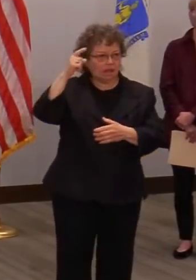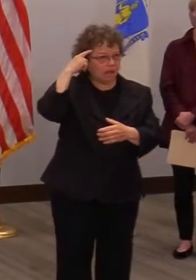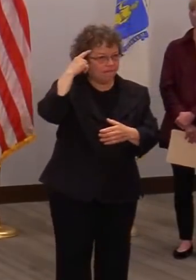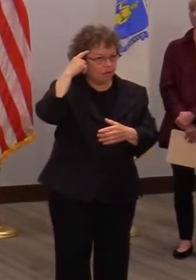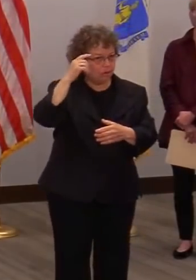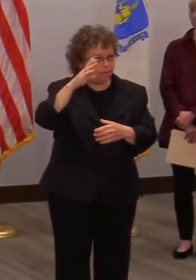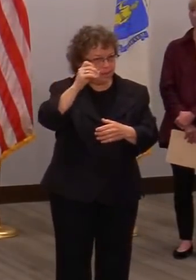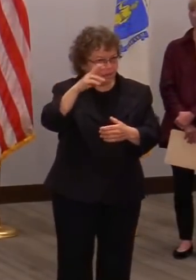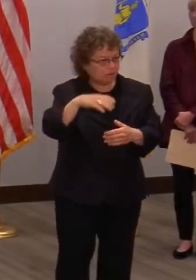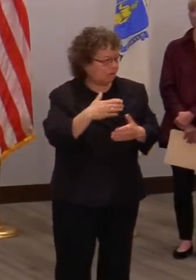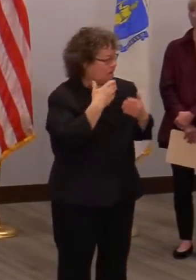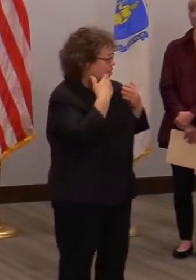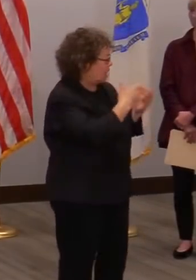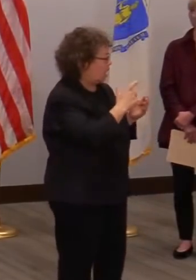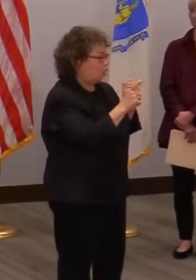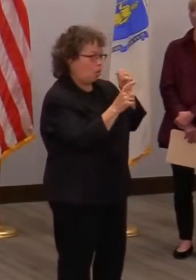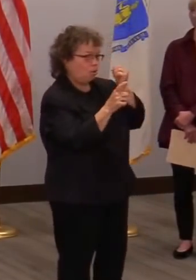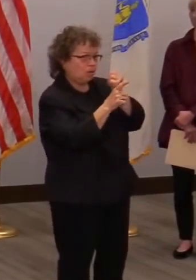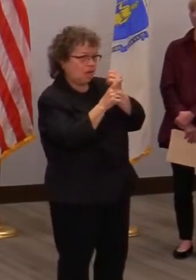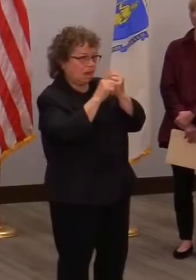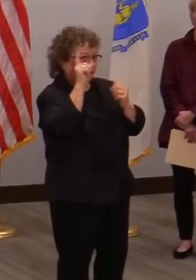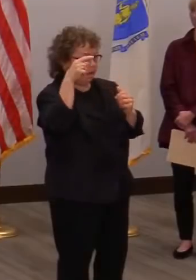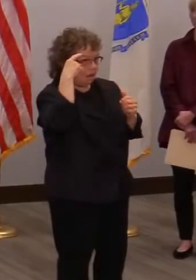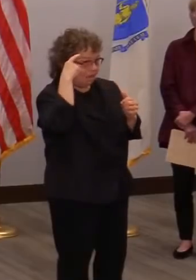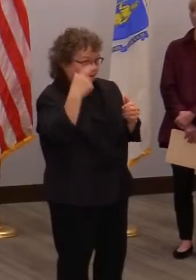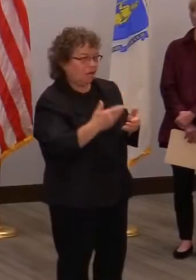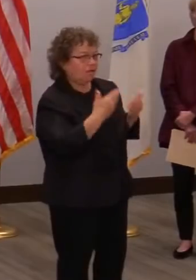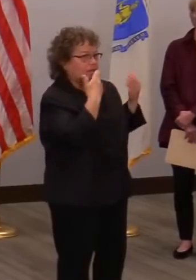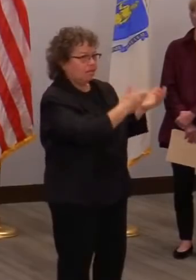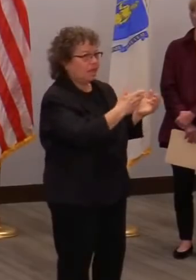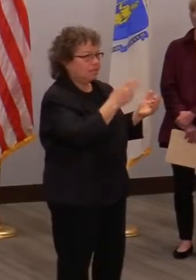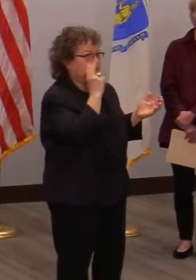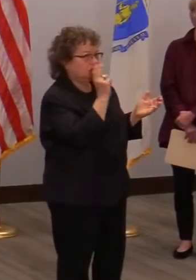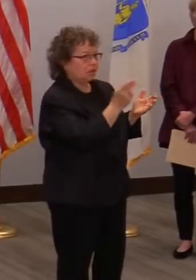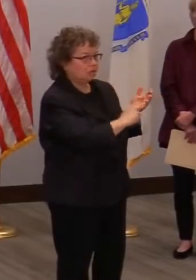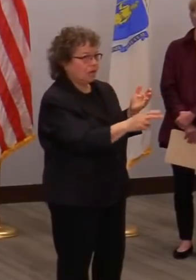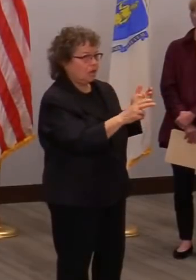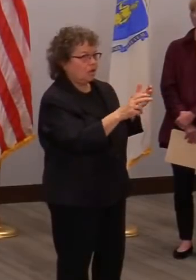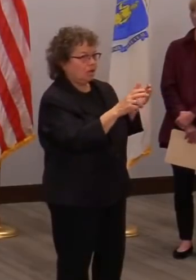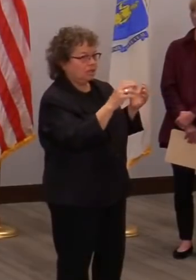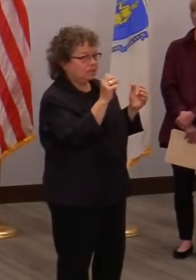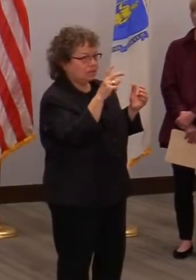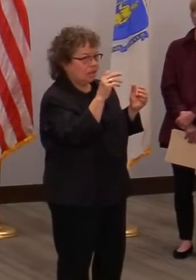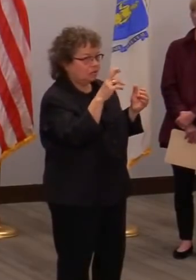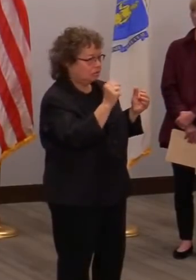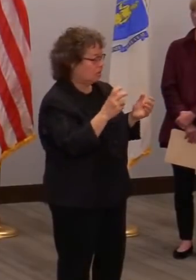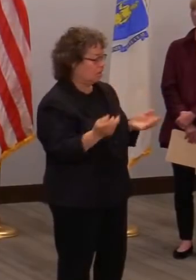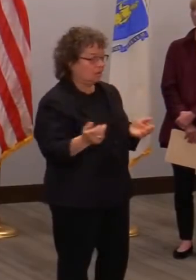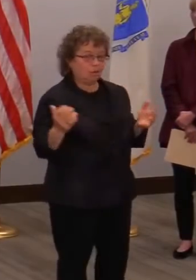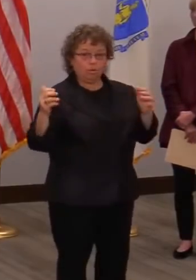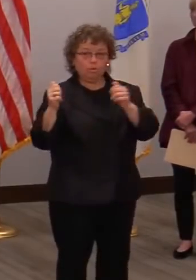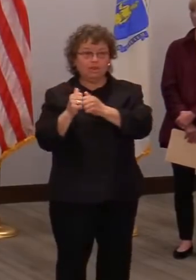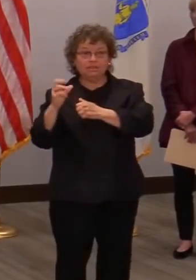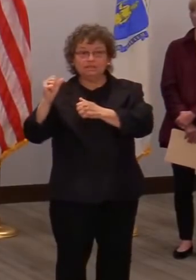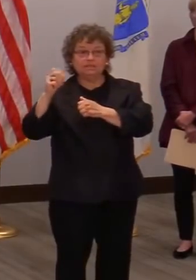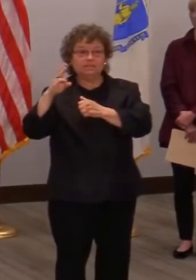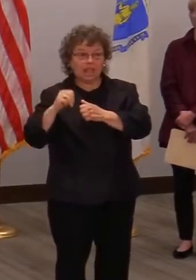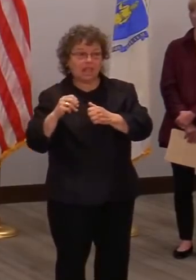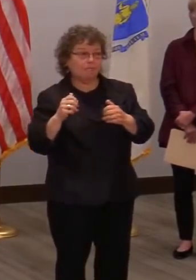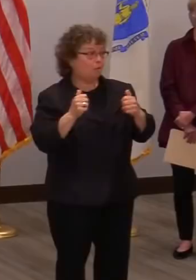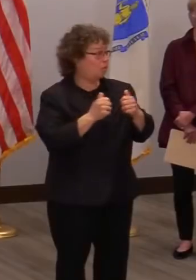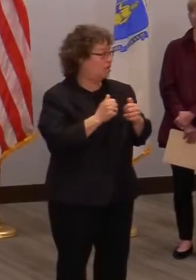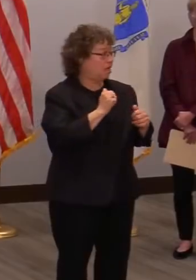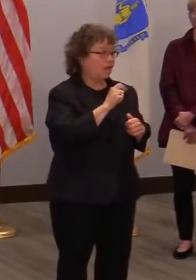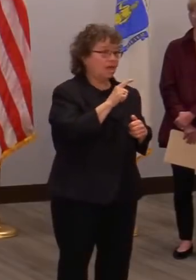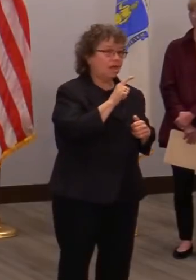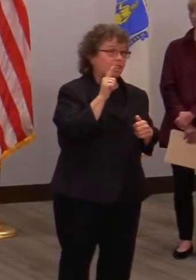thank Lieutenant Governor Polito and thank Secretary Sutters. And to be standing here with Sam and Alberto and folks I've